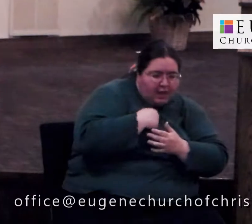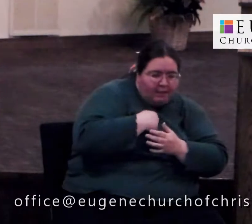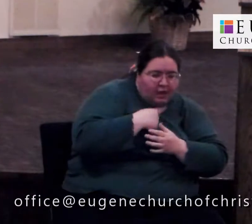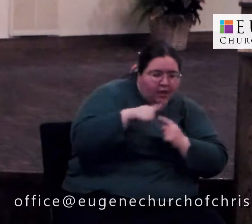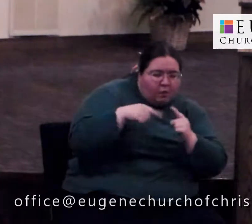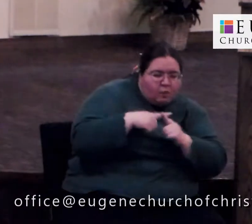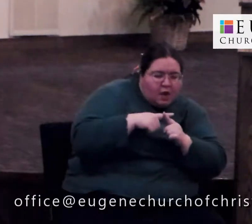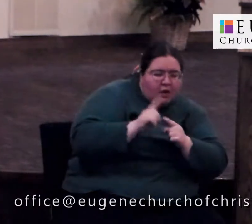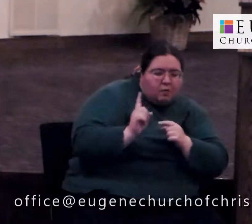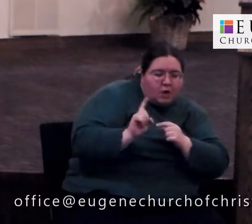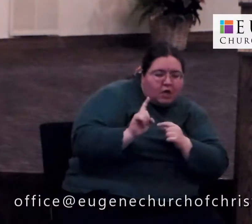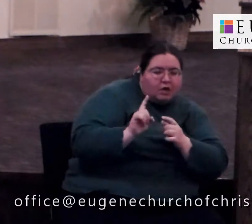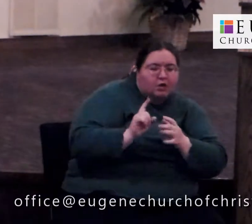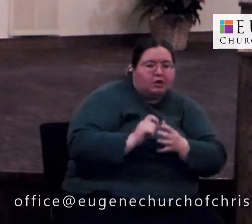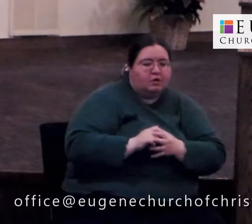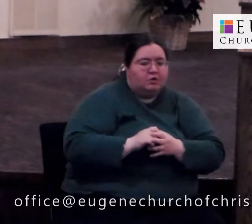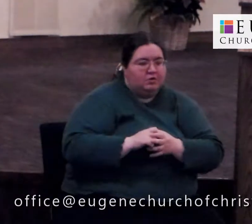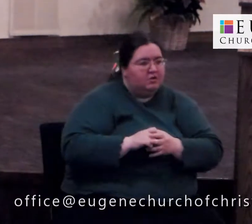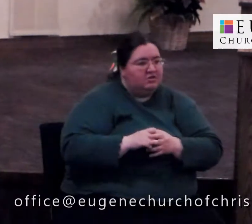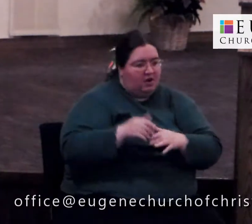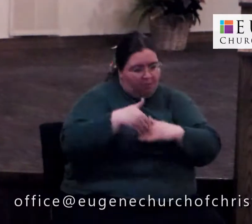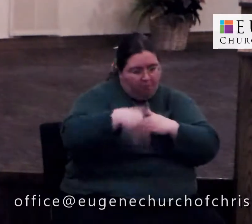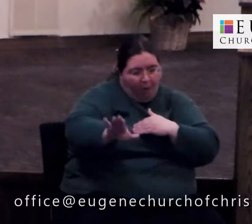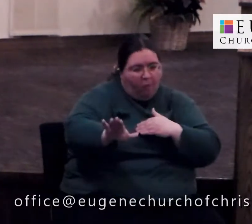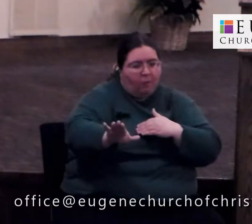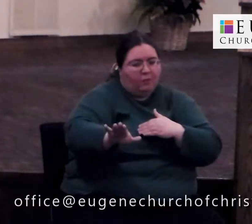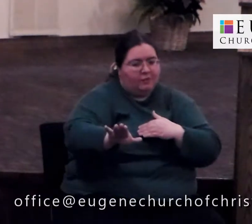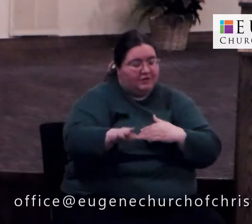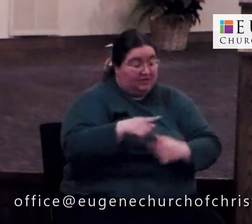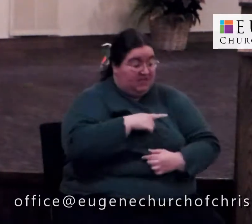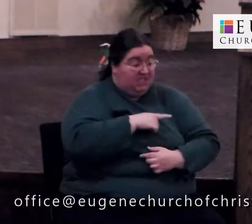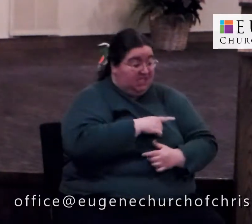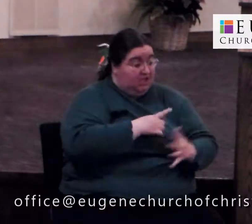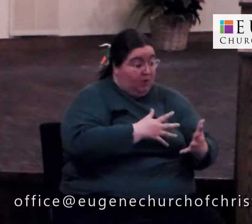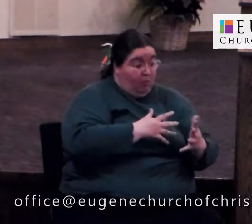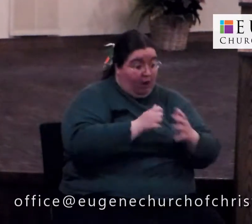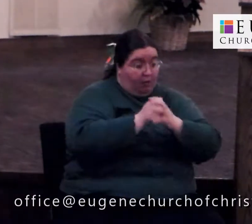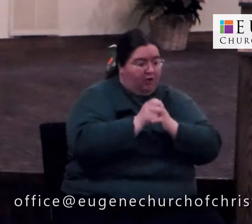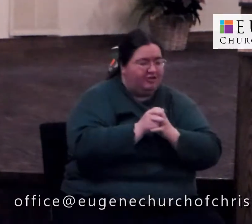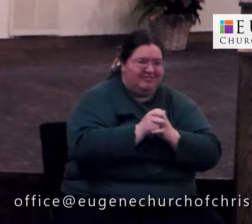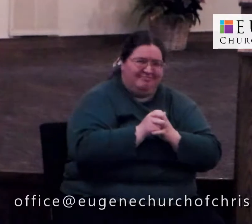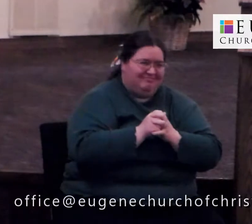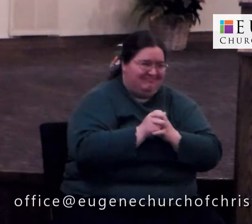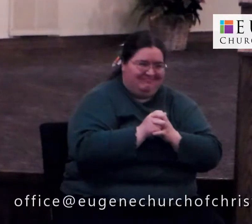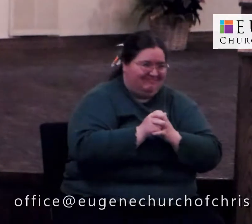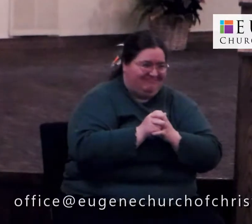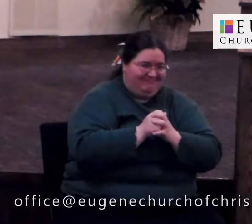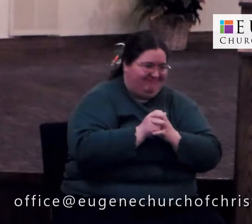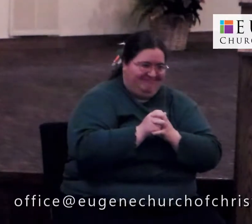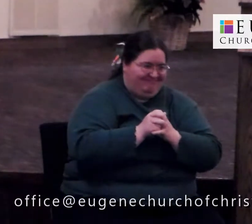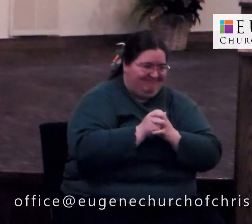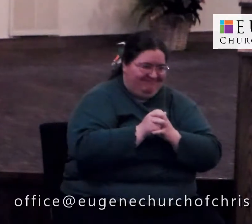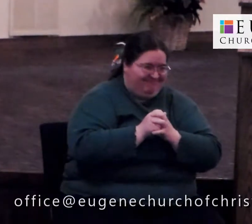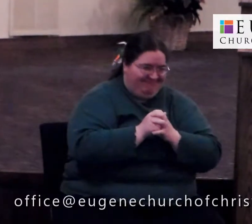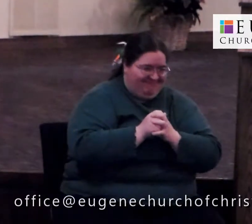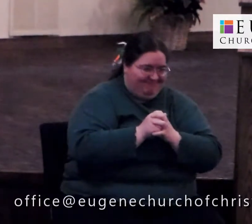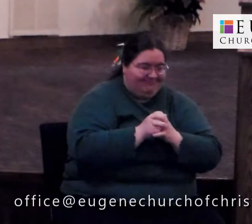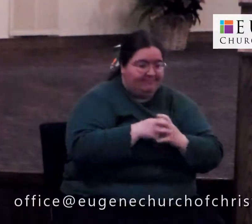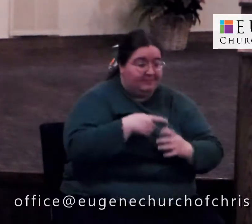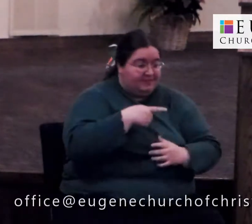can go and worship. But in his mind, he has something very different in mind. Because he is still threatened. What he wants to search out is the problem so he then can get